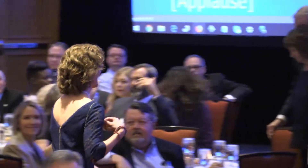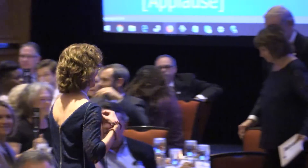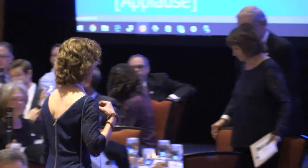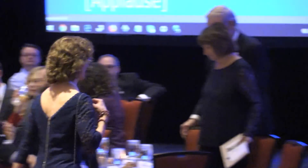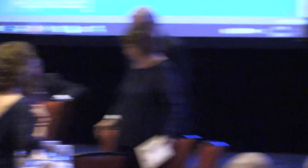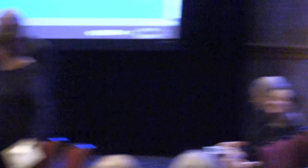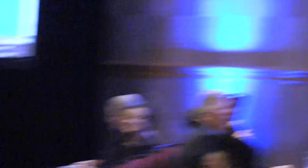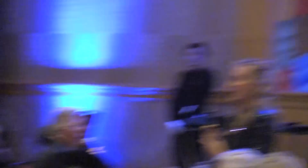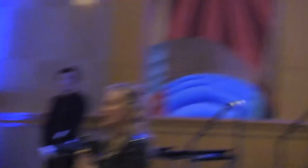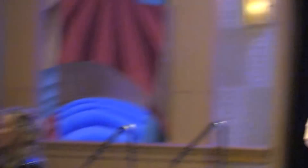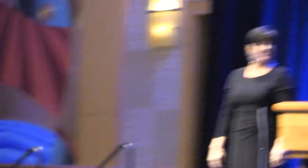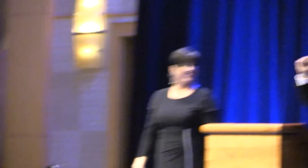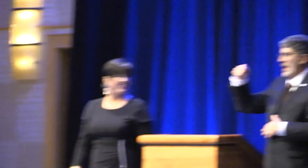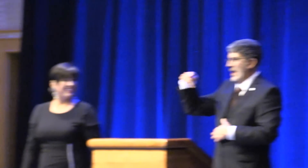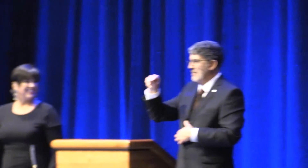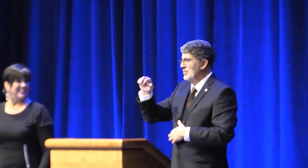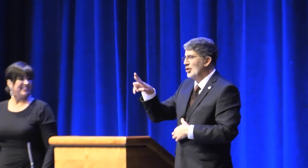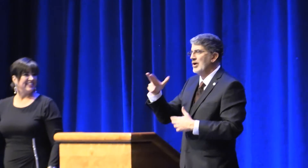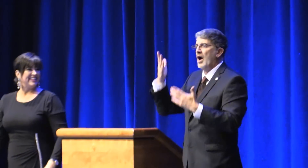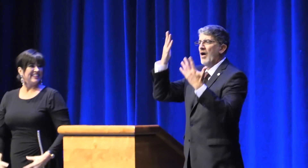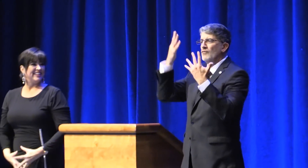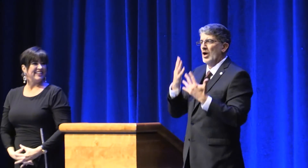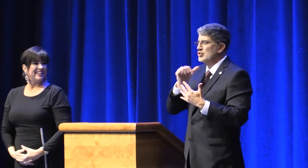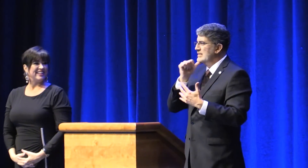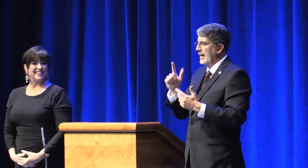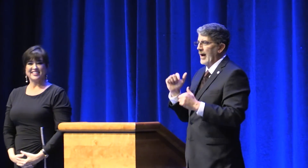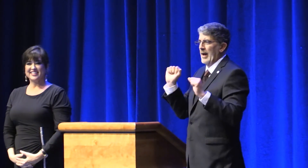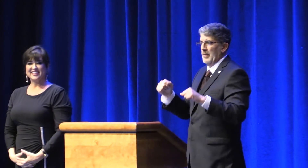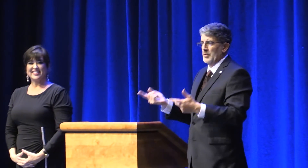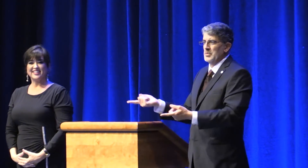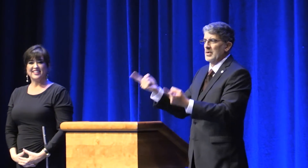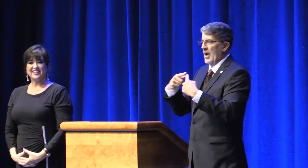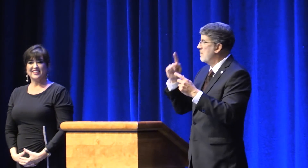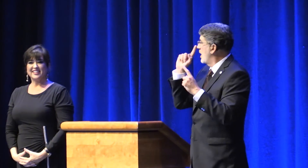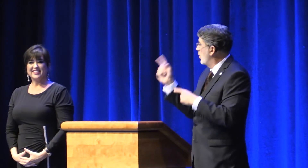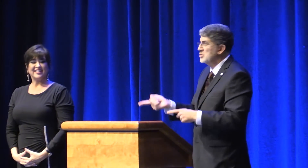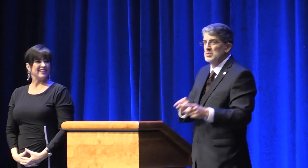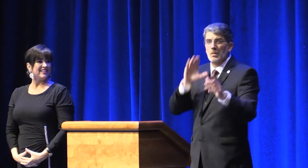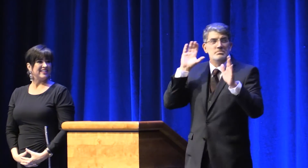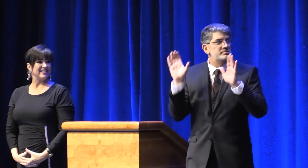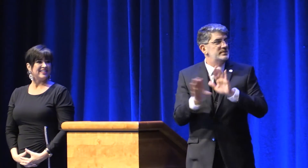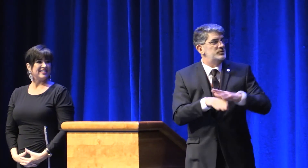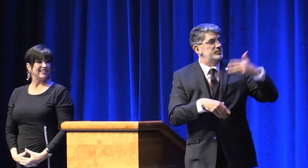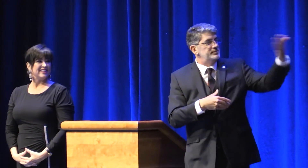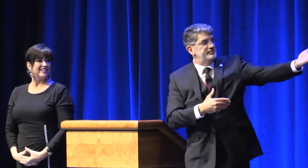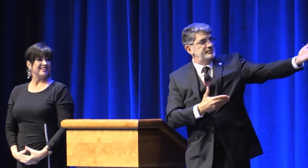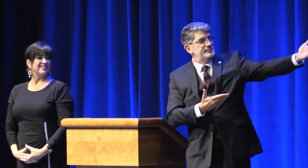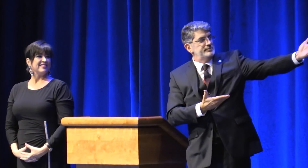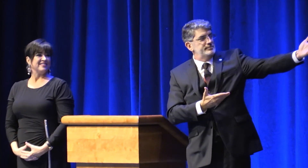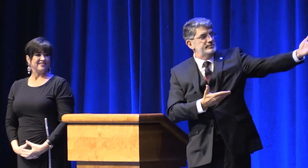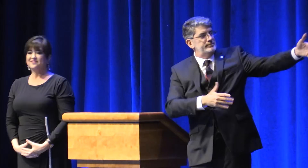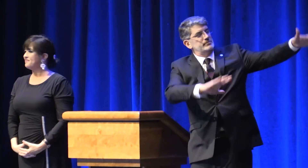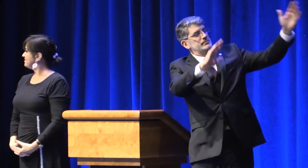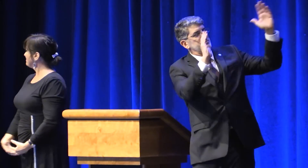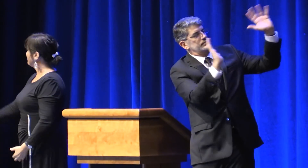We also have Cheryl Hepner. Unfortunately, she was unable to be here this evening, but we have her picture